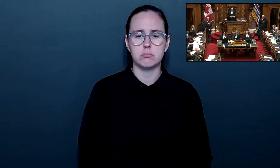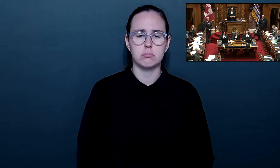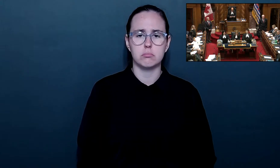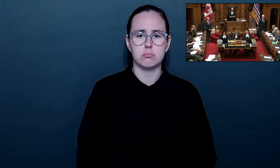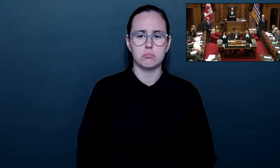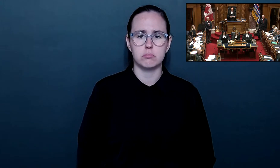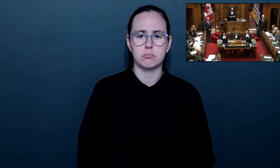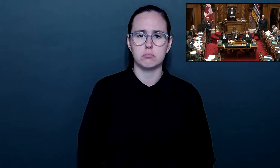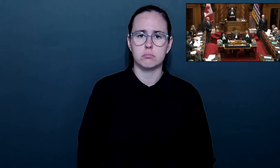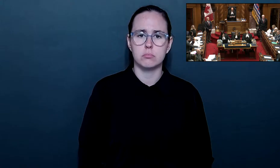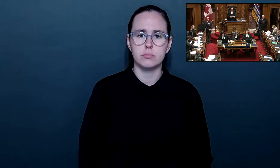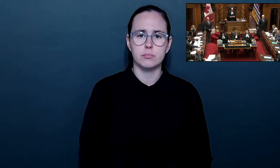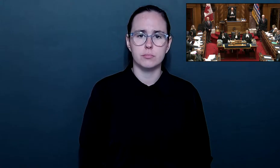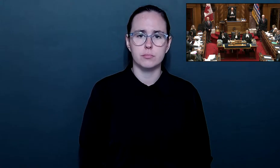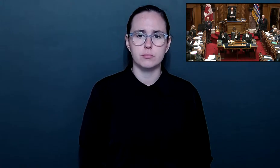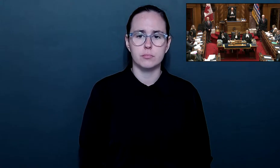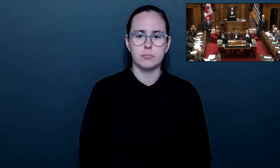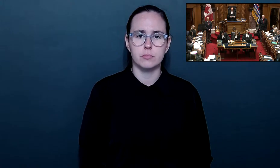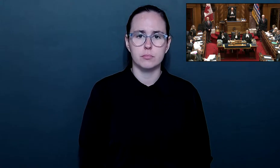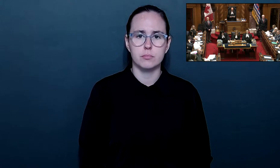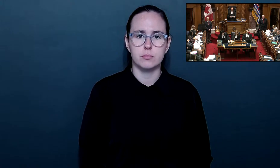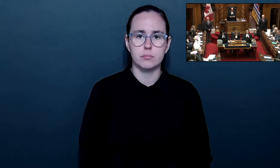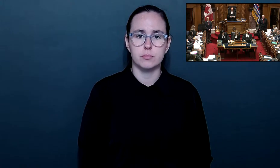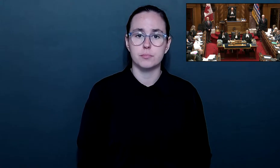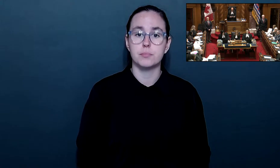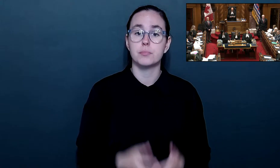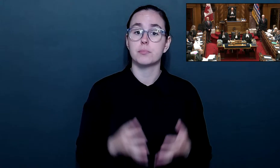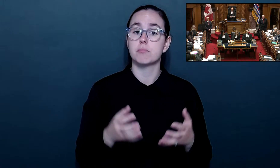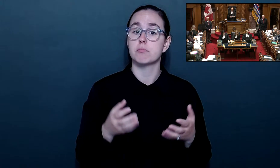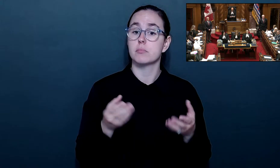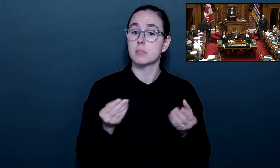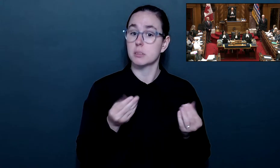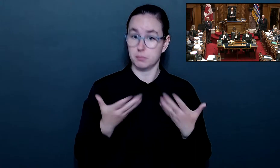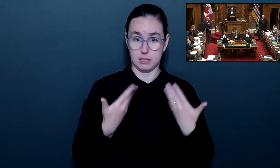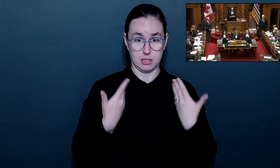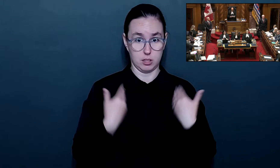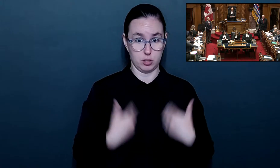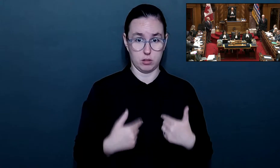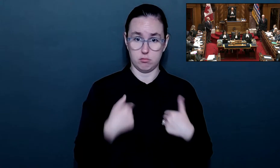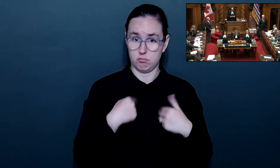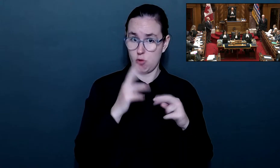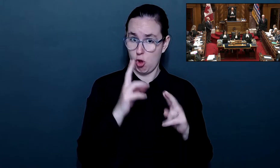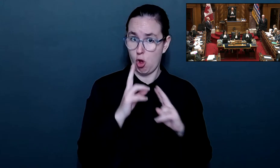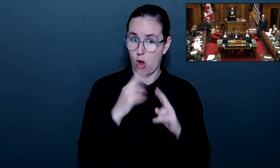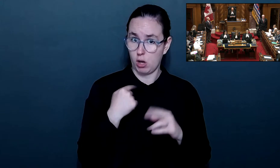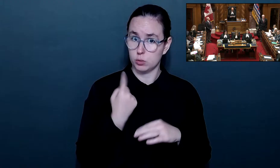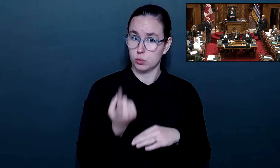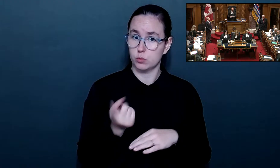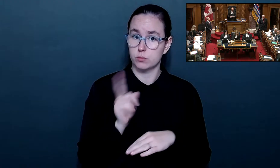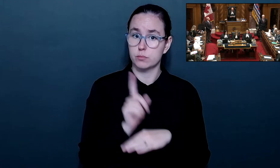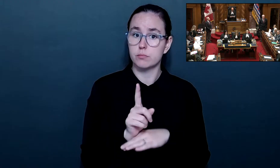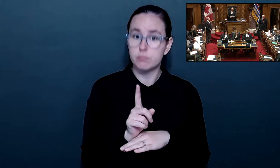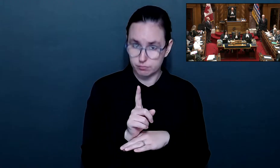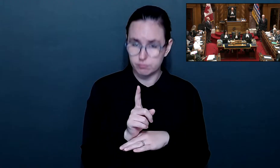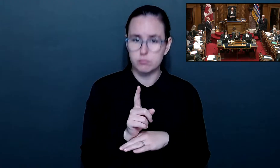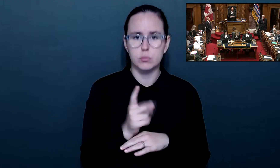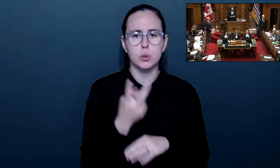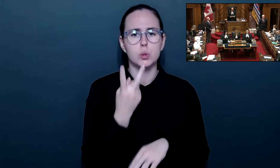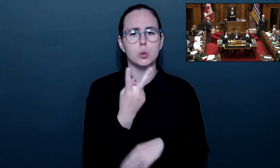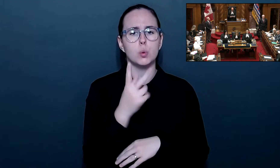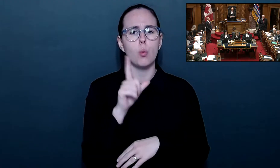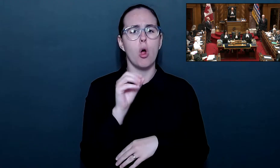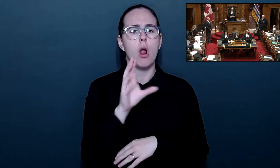reports. Determination Decision 2403, Paul Rasmussen, and Reconsideration